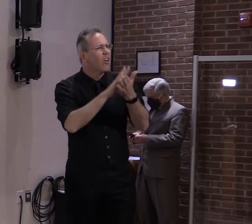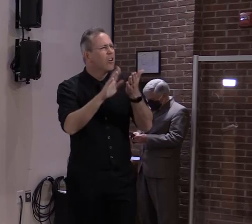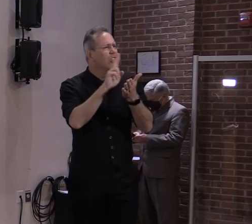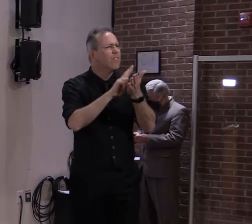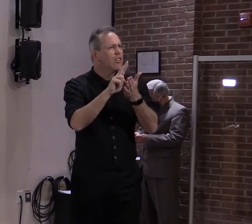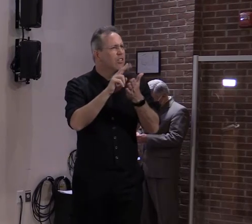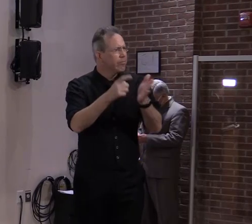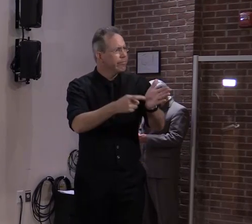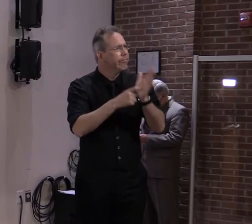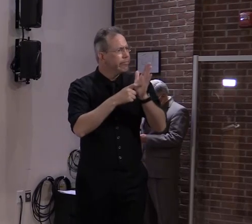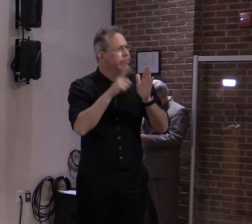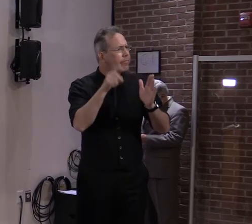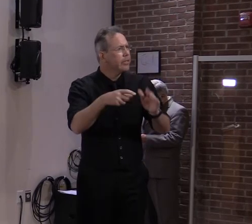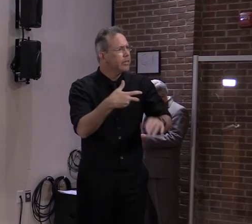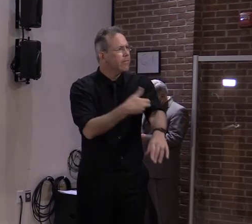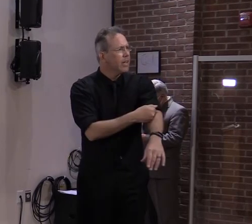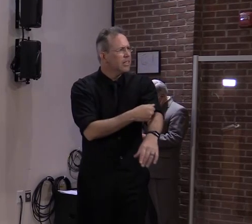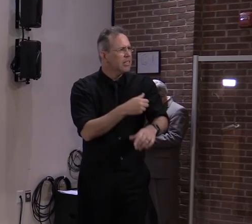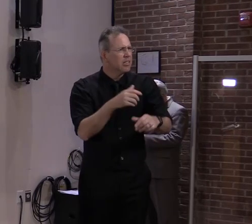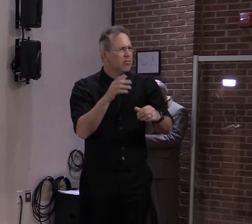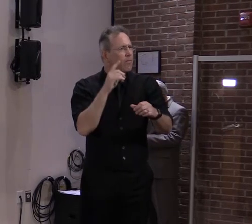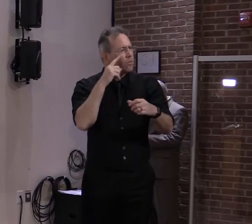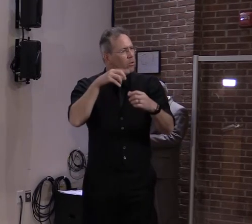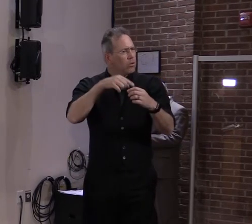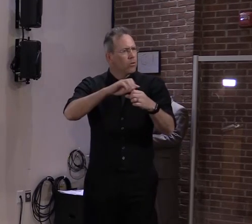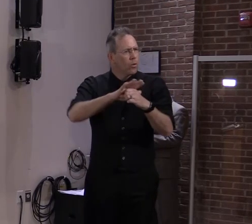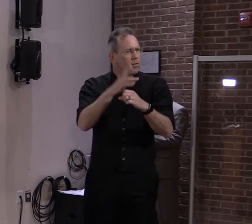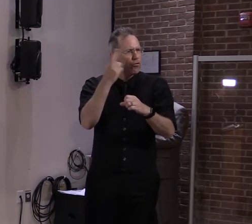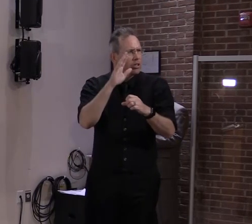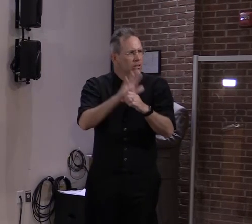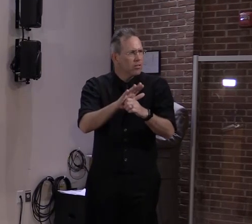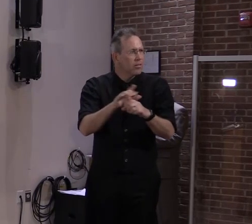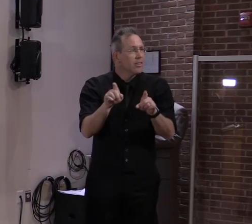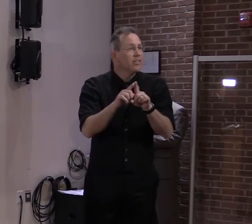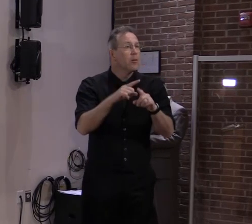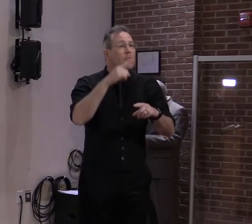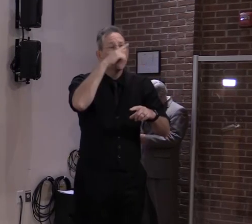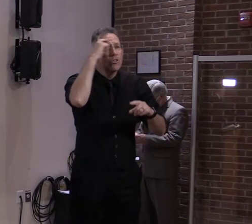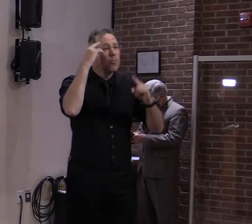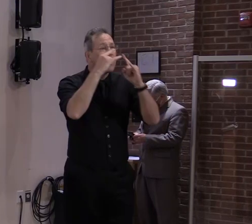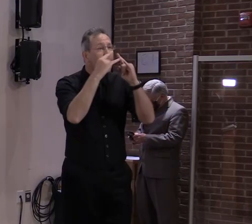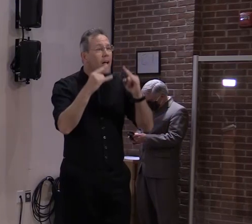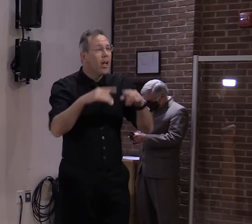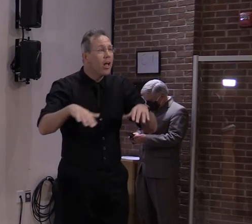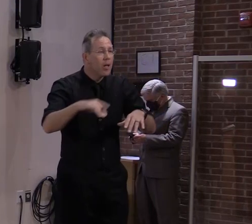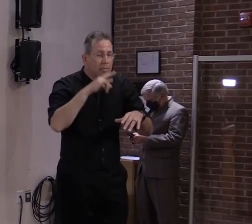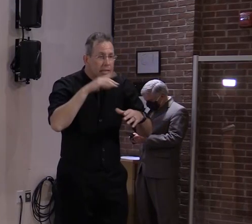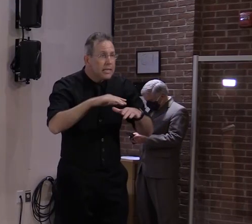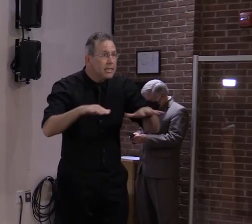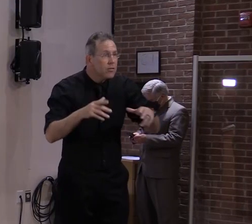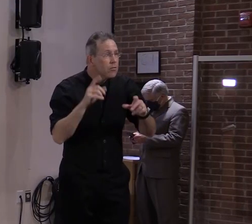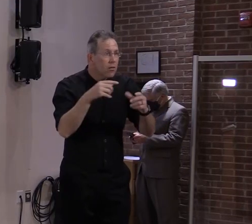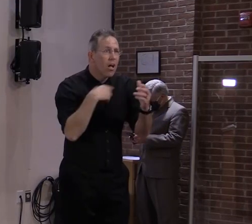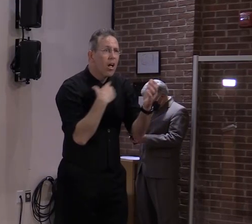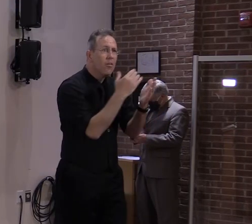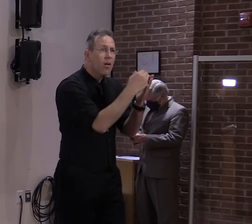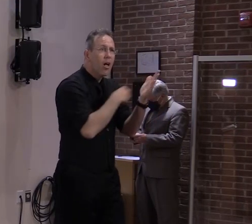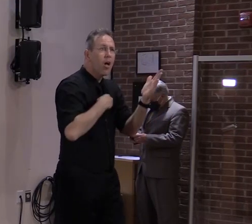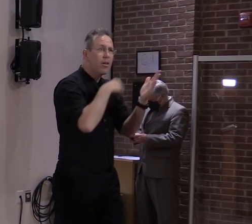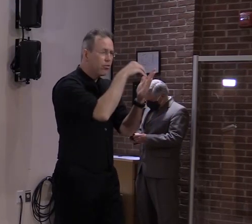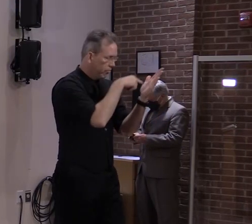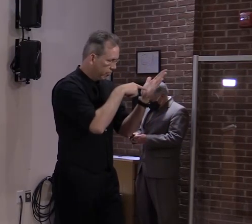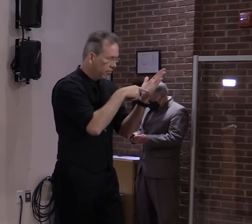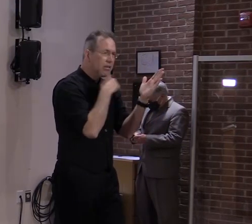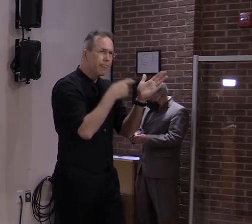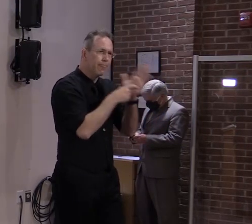I mean, think about some of the summer camps and so forth where you had to have a vaccination or you're traveling or whatever it is. I think